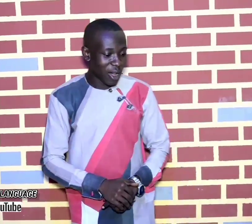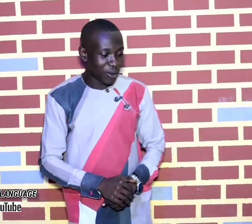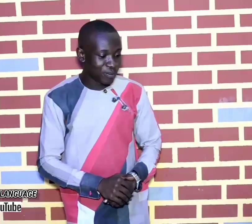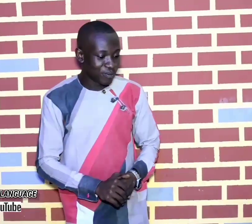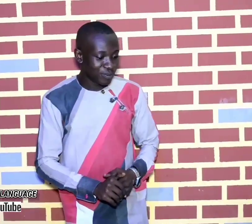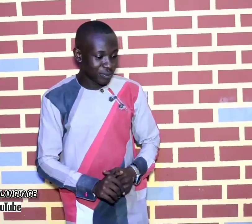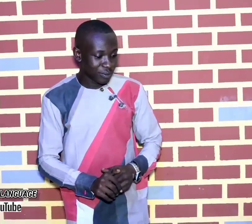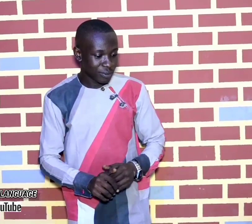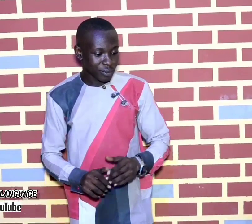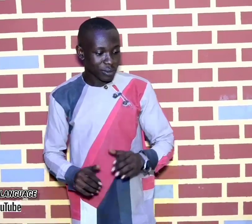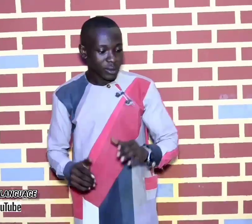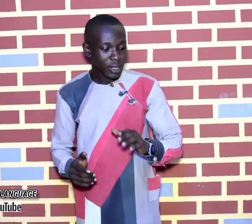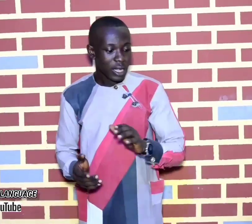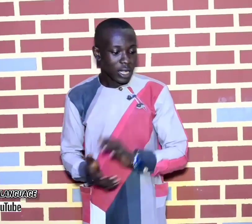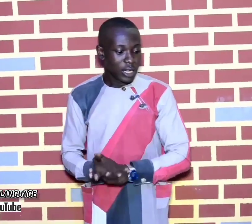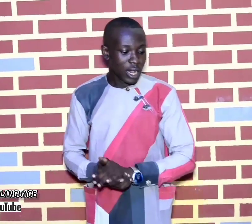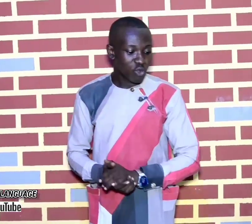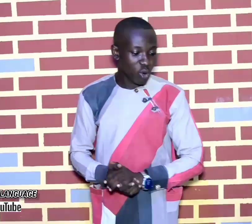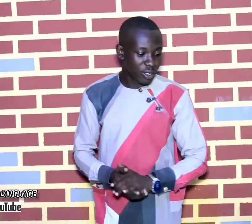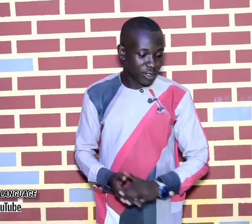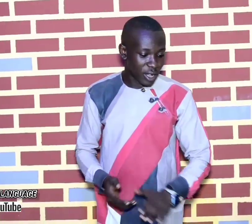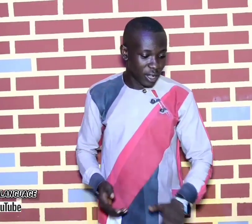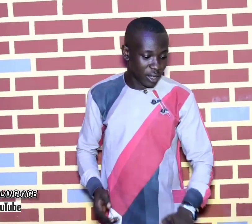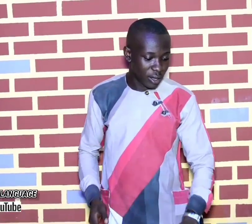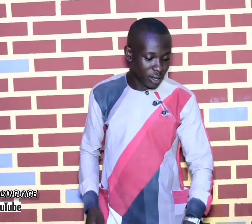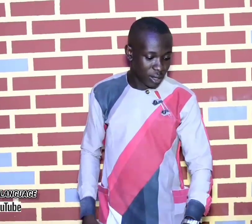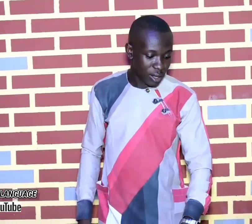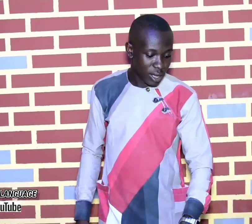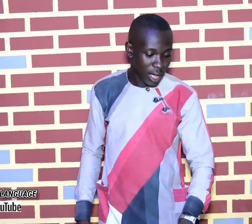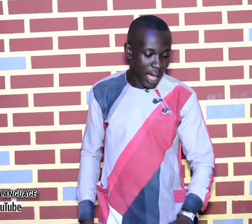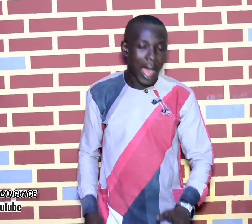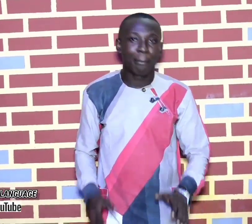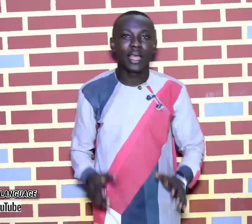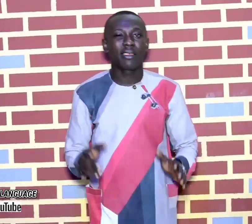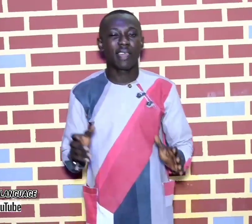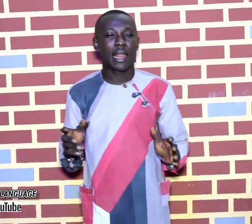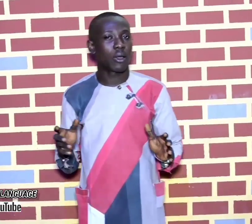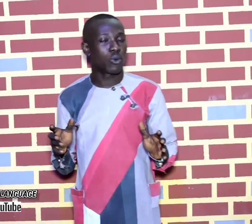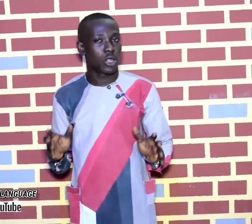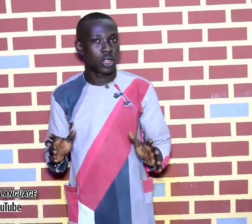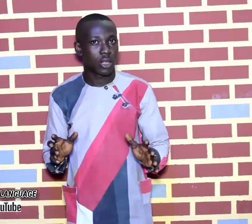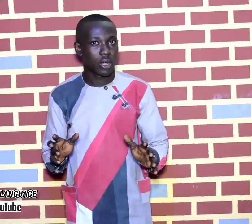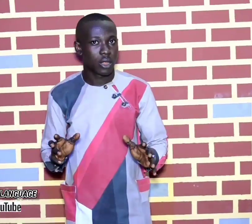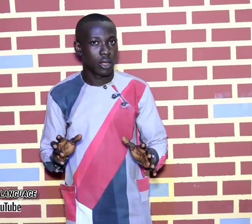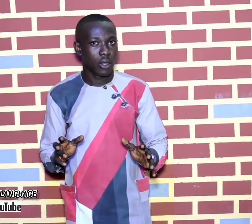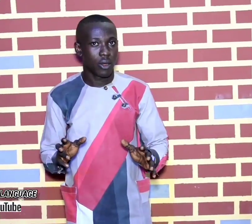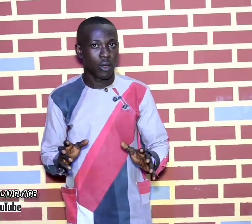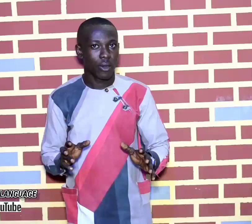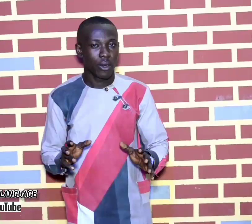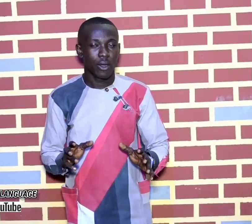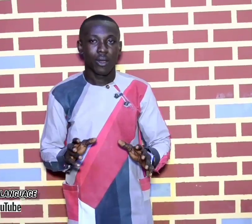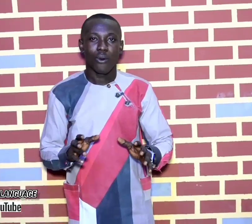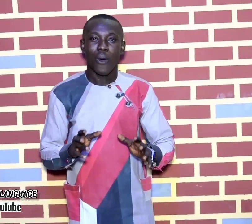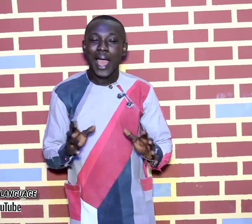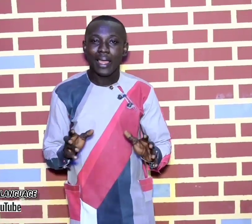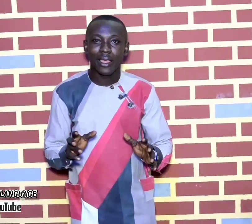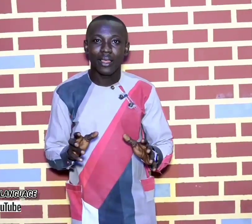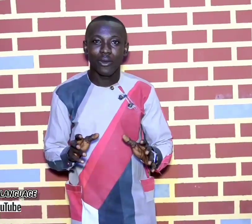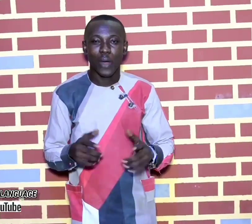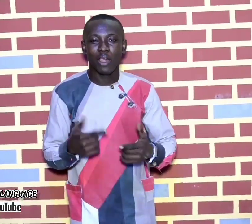Now, the next one is I'm learning sign language. Why? Why should